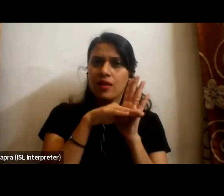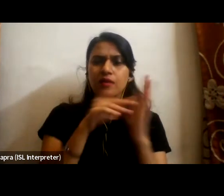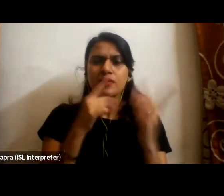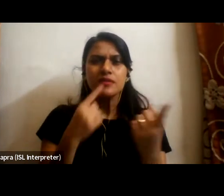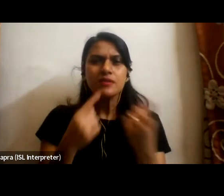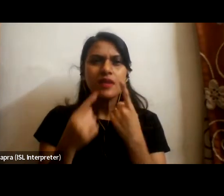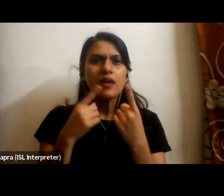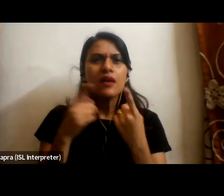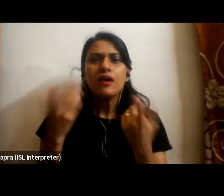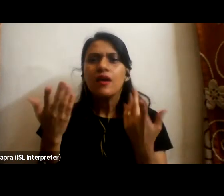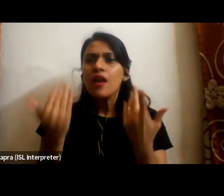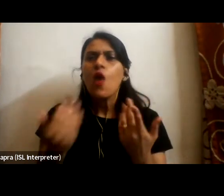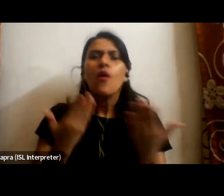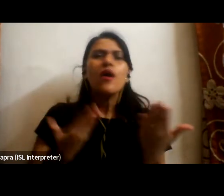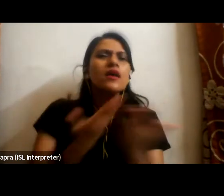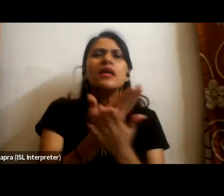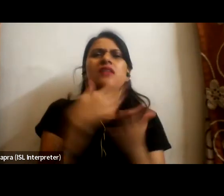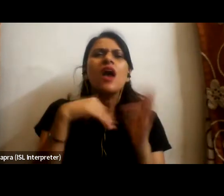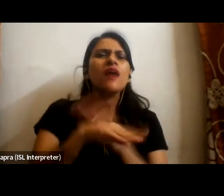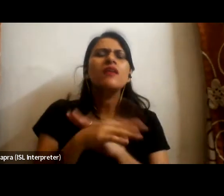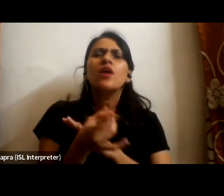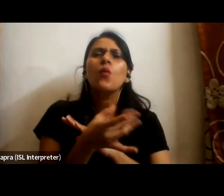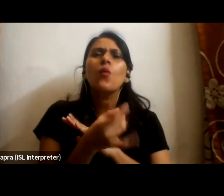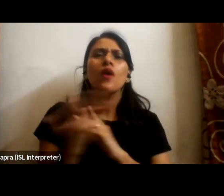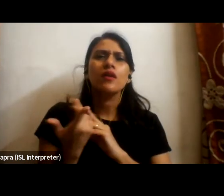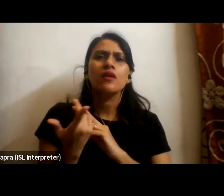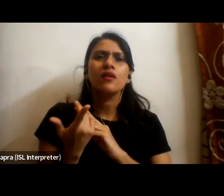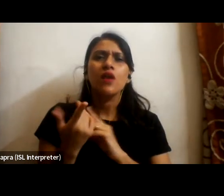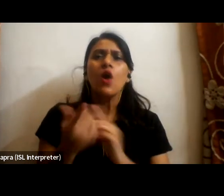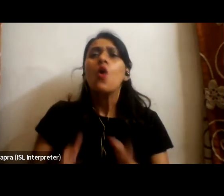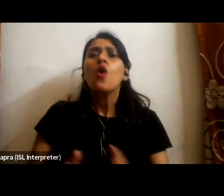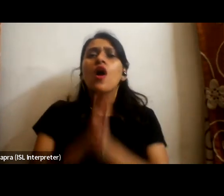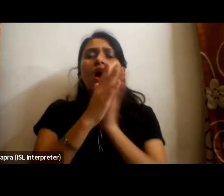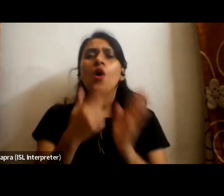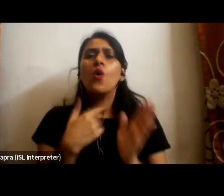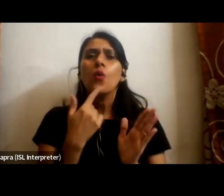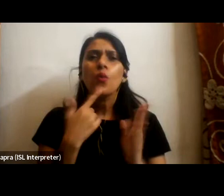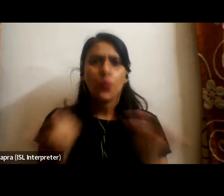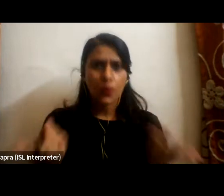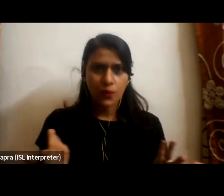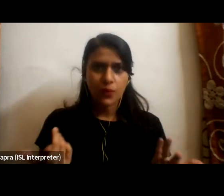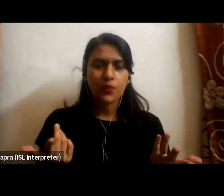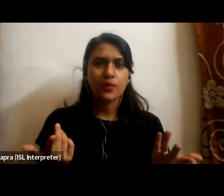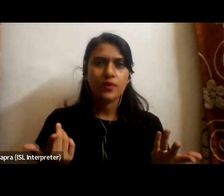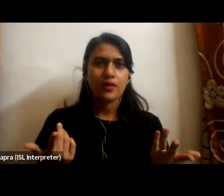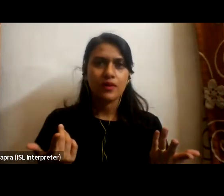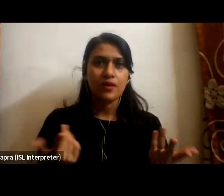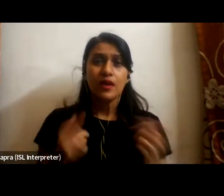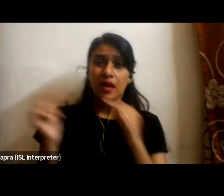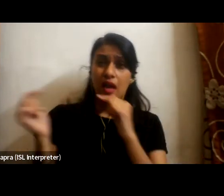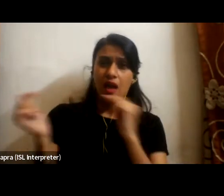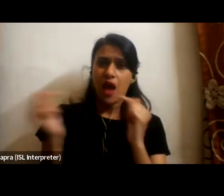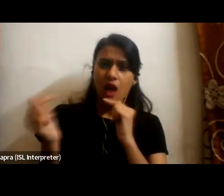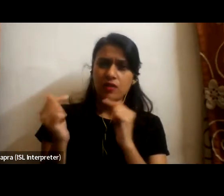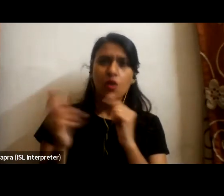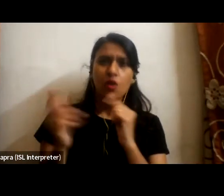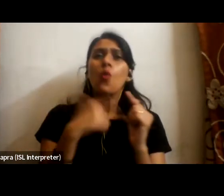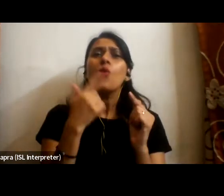are these cases, who are bringing these cases to the court, and who is arguing this